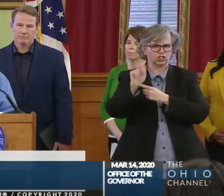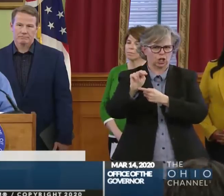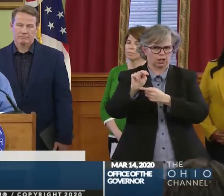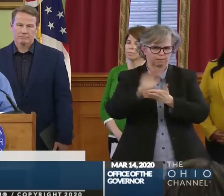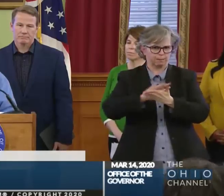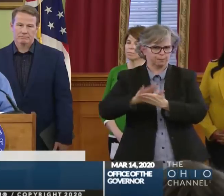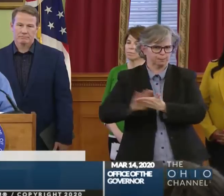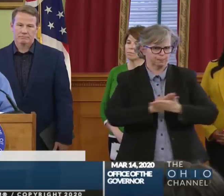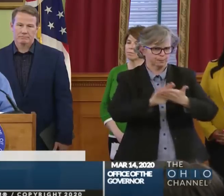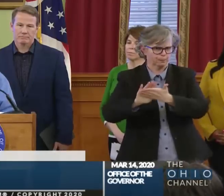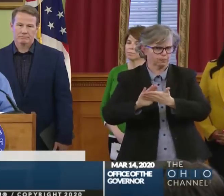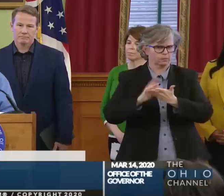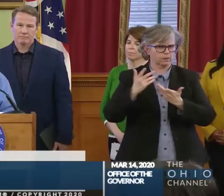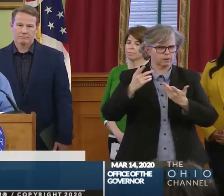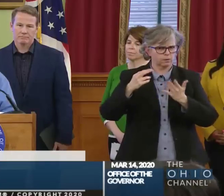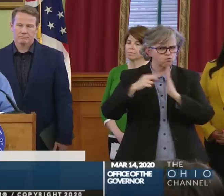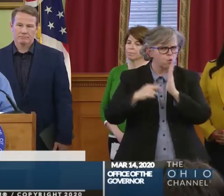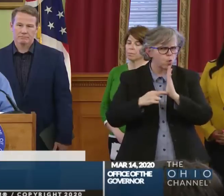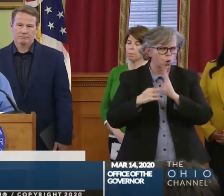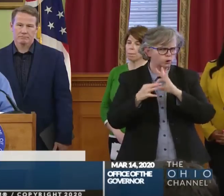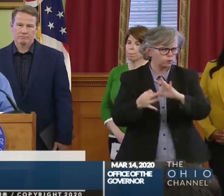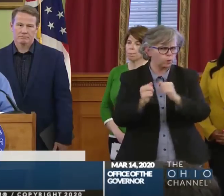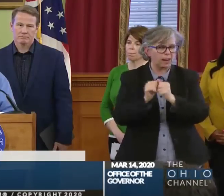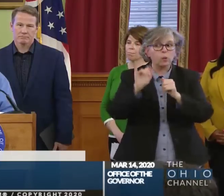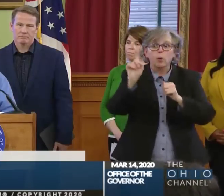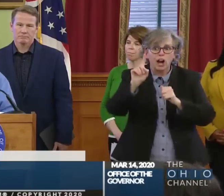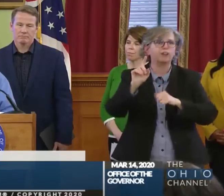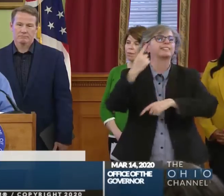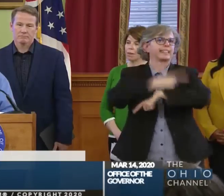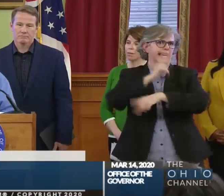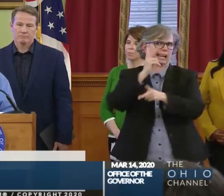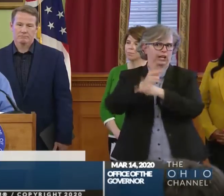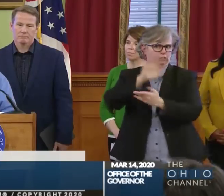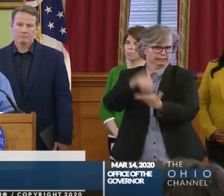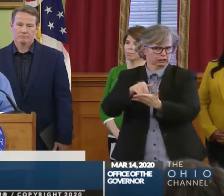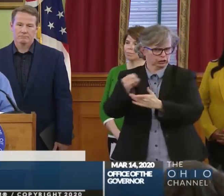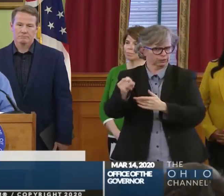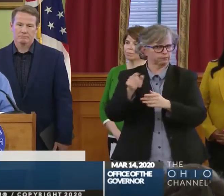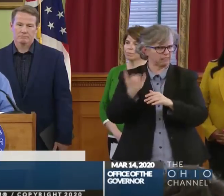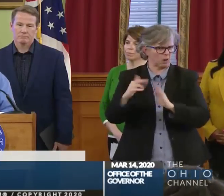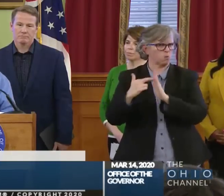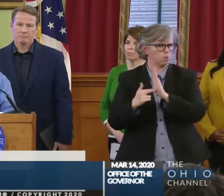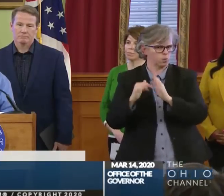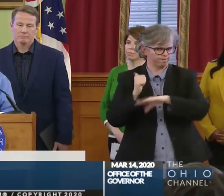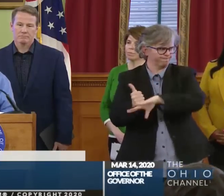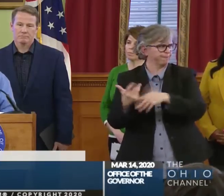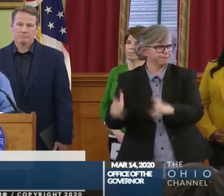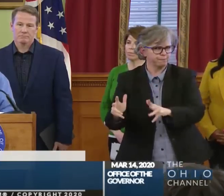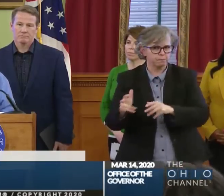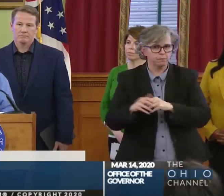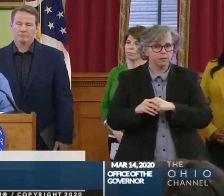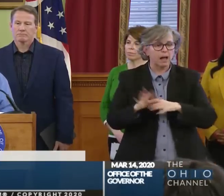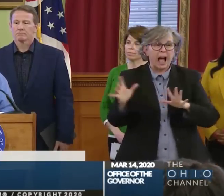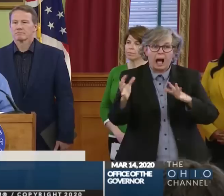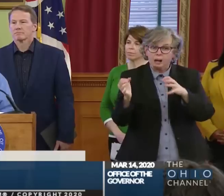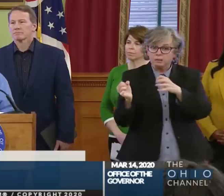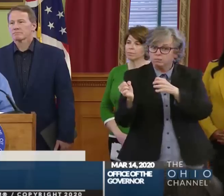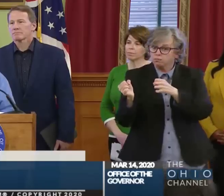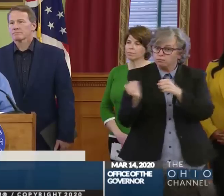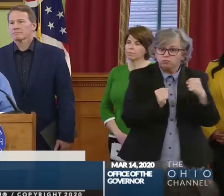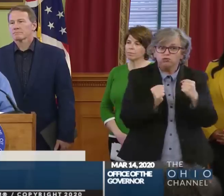sanitary rules, also strong suggestions in regard to, if the